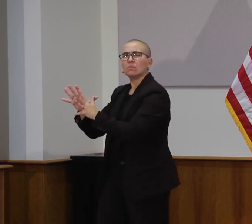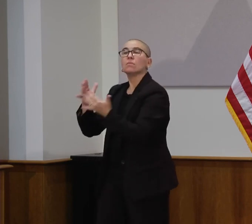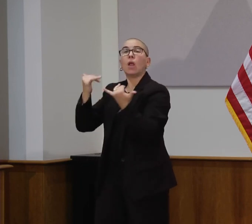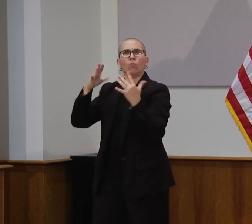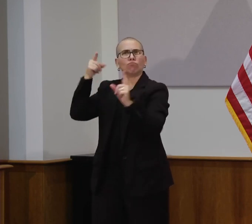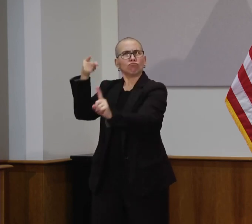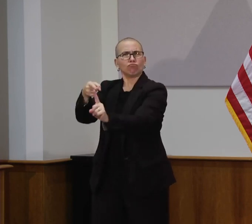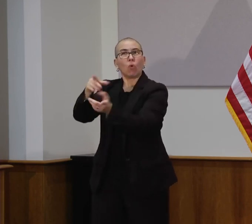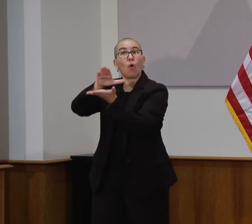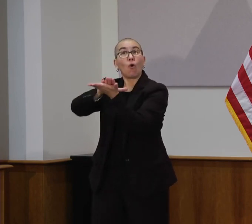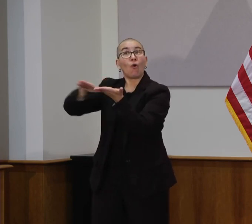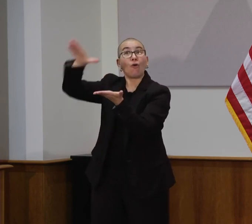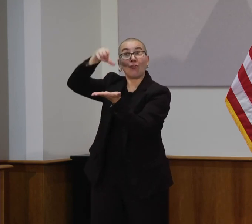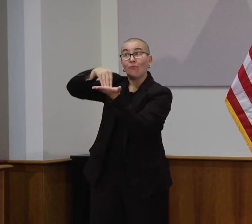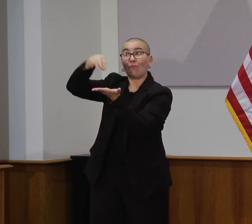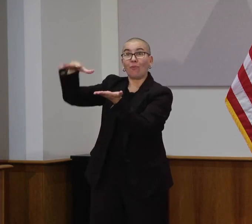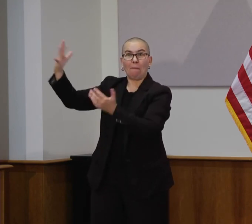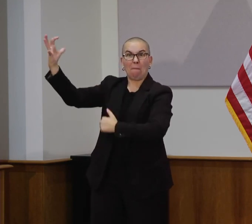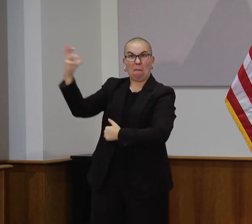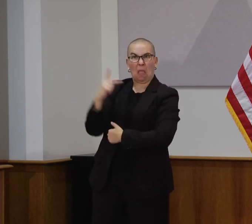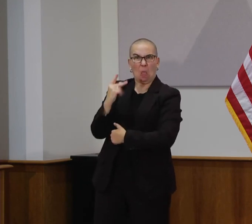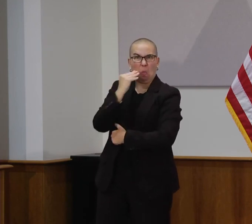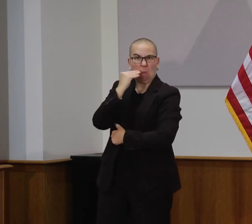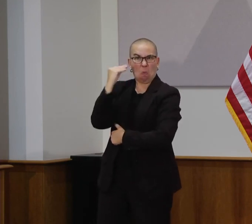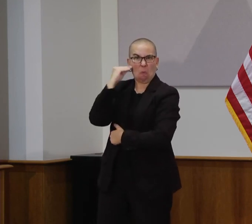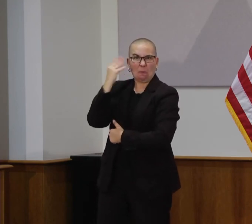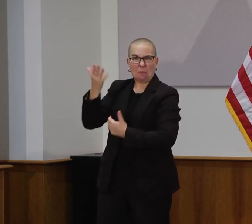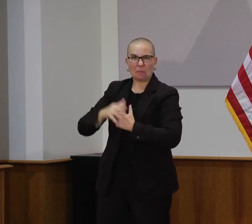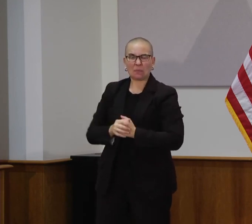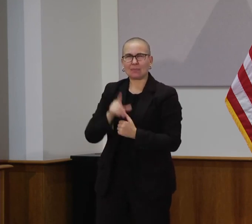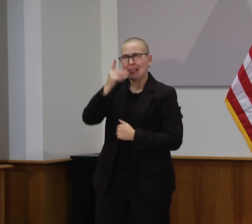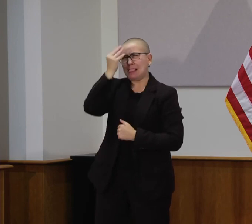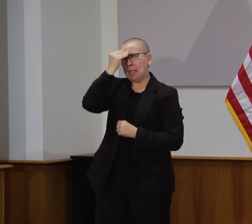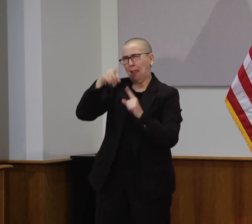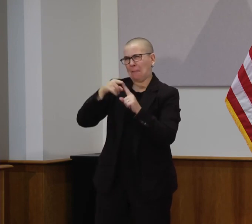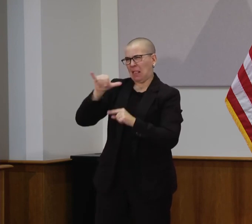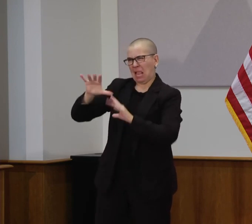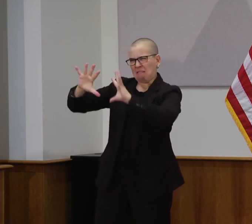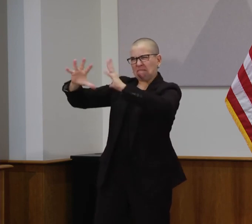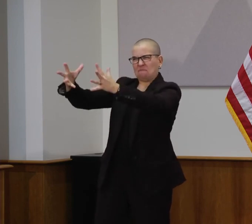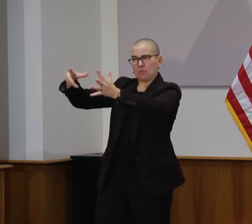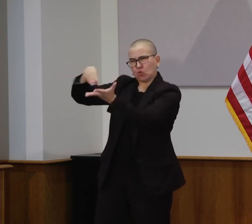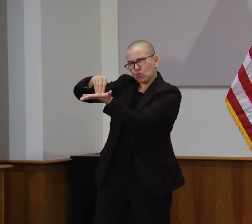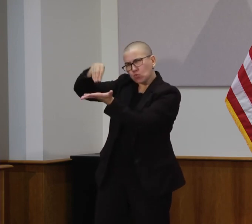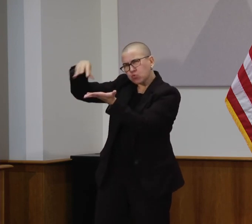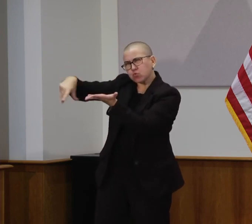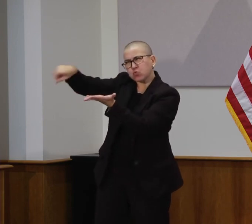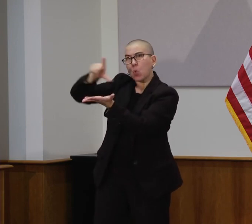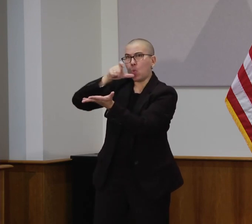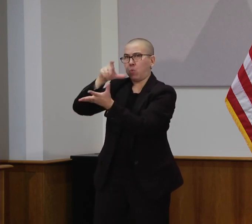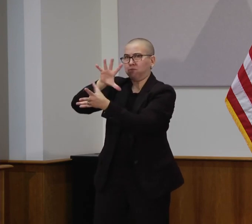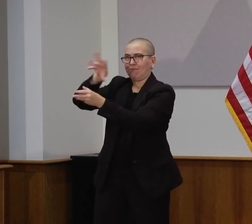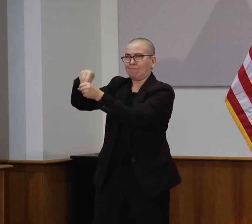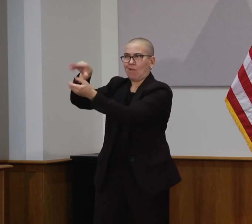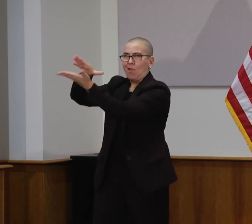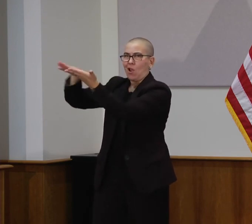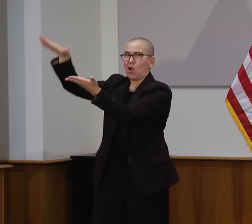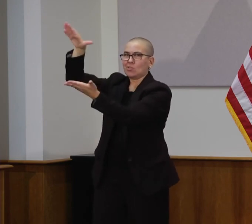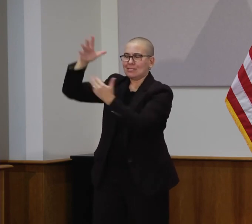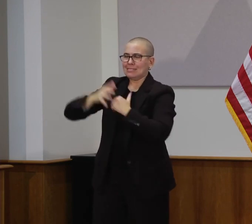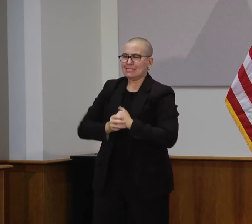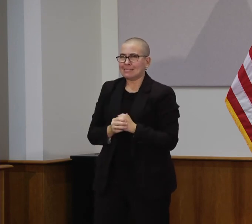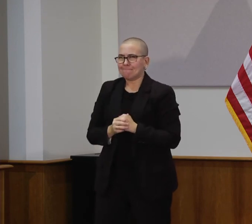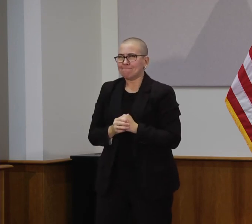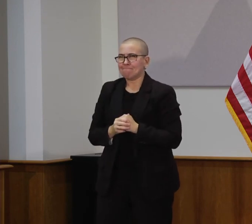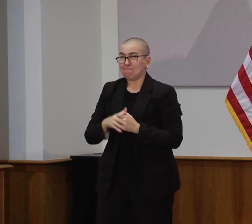spend a few minutes talking about special considerations for these students. This is a particularly challenging scenario because we know